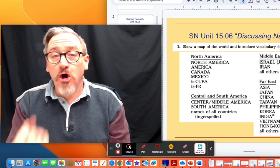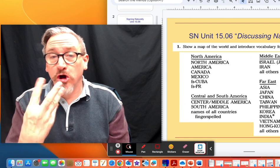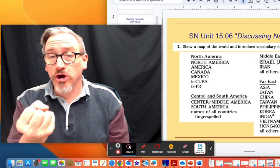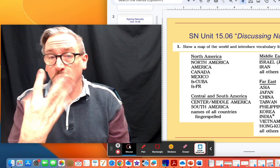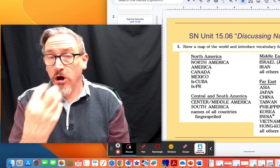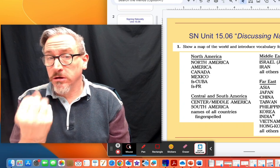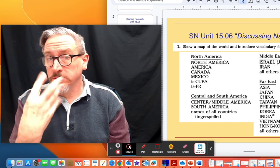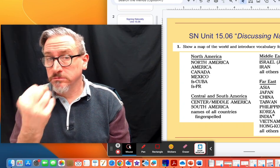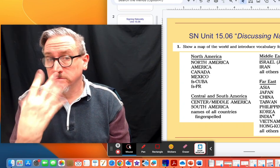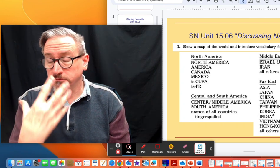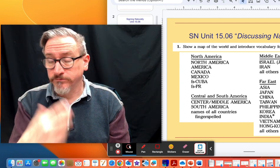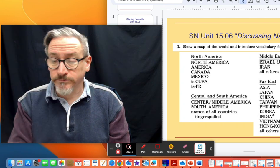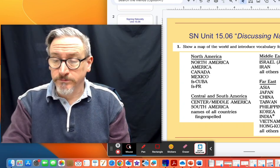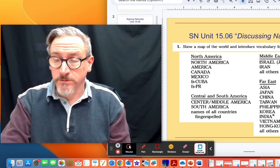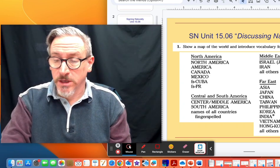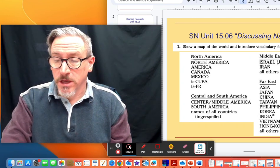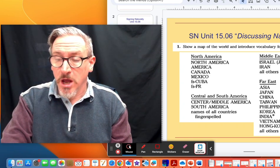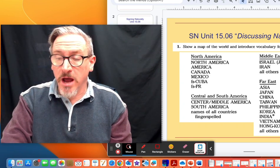Hong Kong,